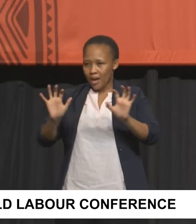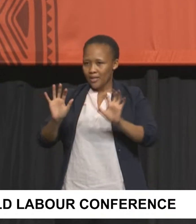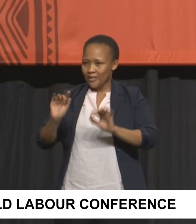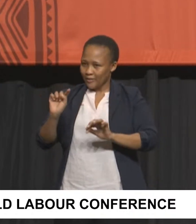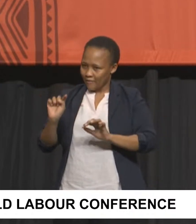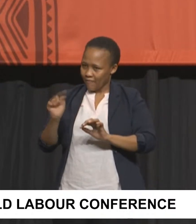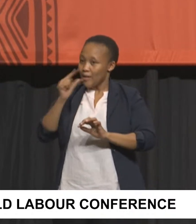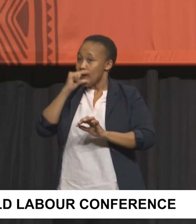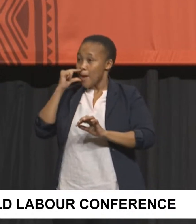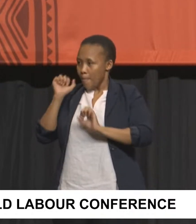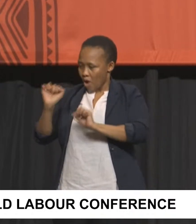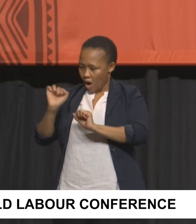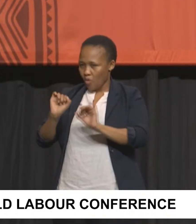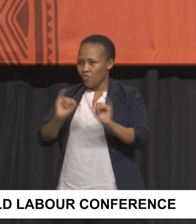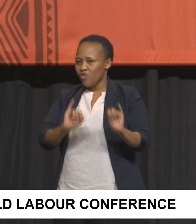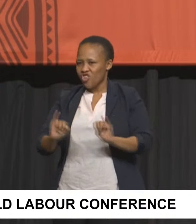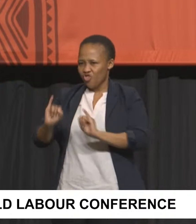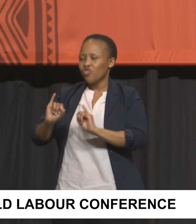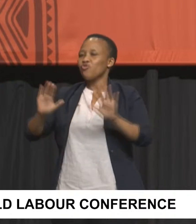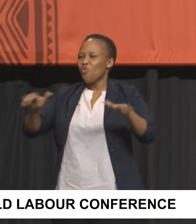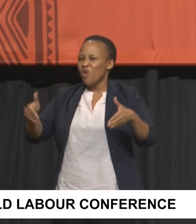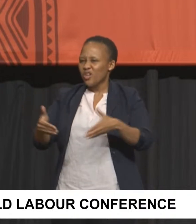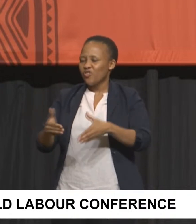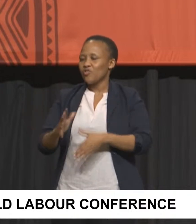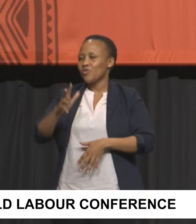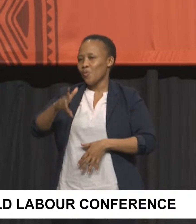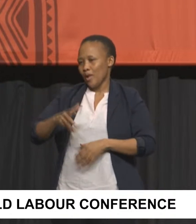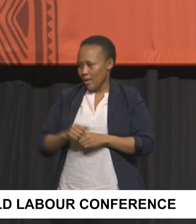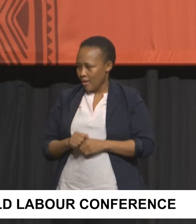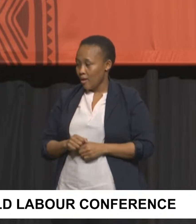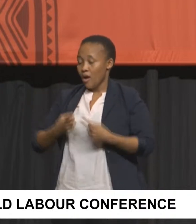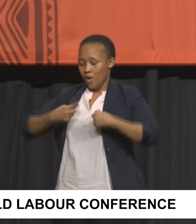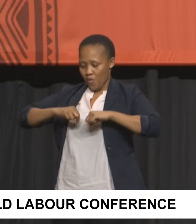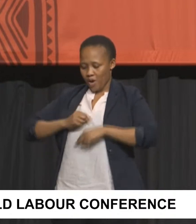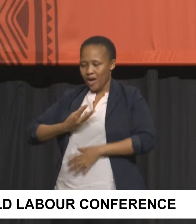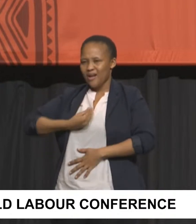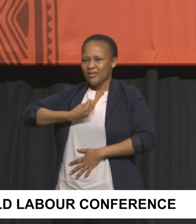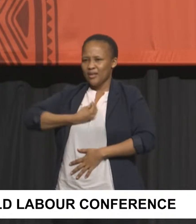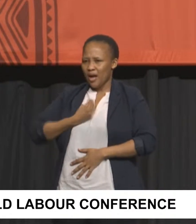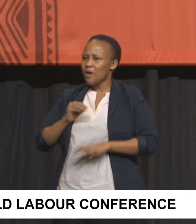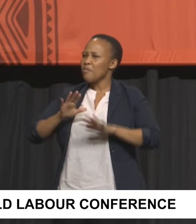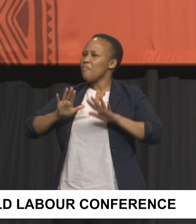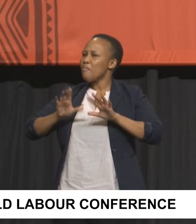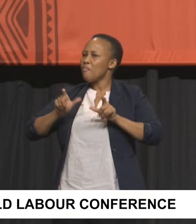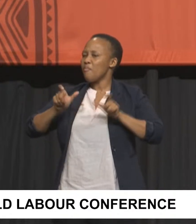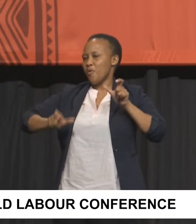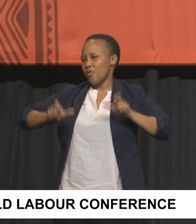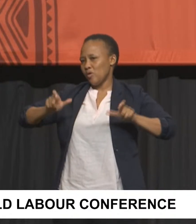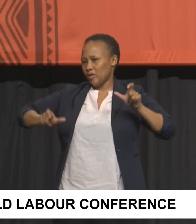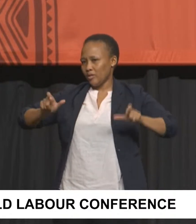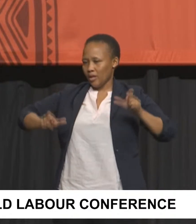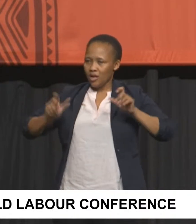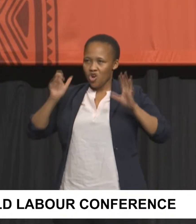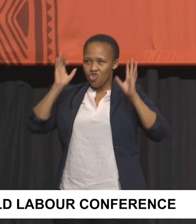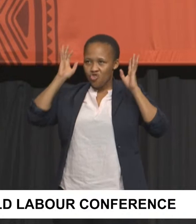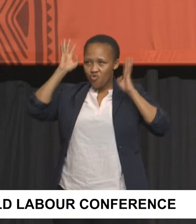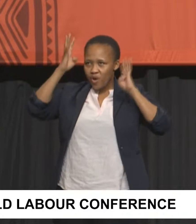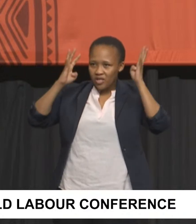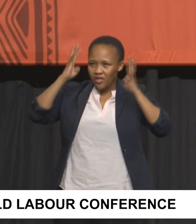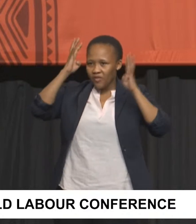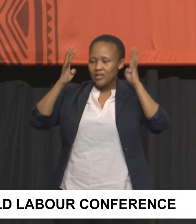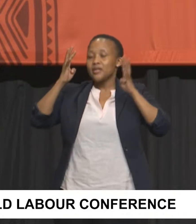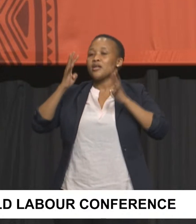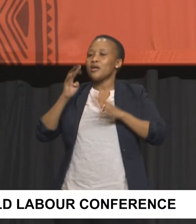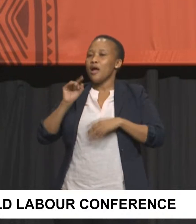I speak too much, because I don't qualify as a young person, let's allow rather for an expression of creativity, after which